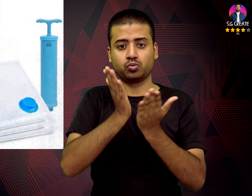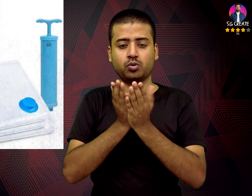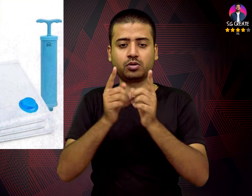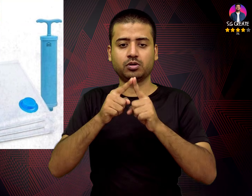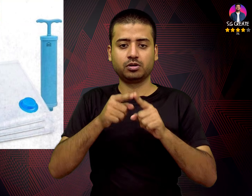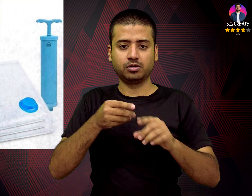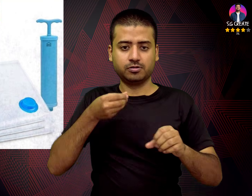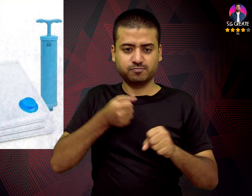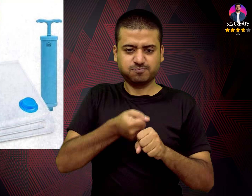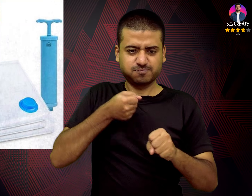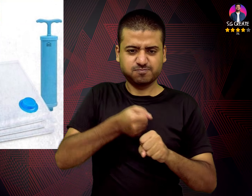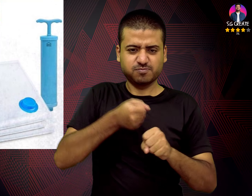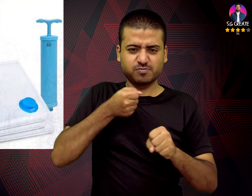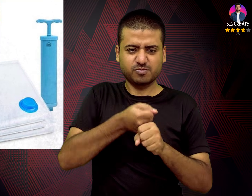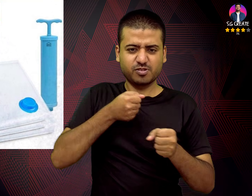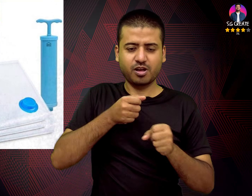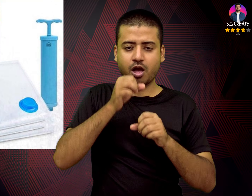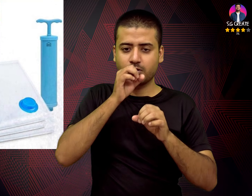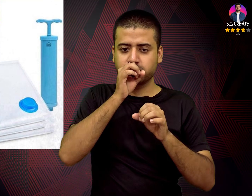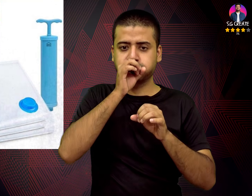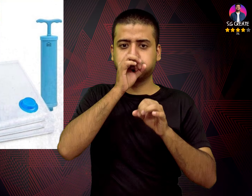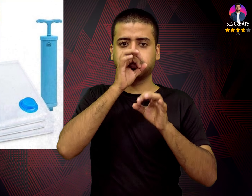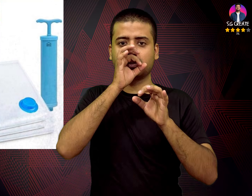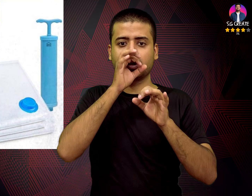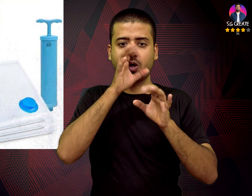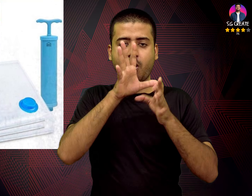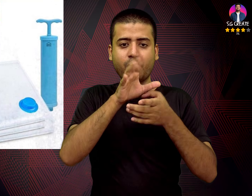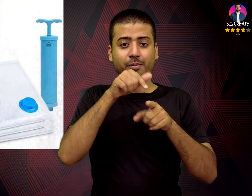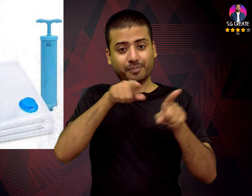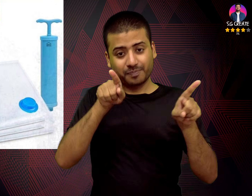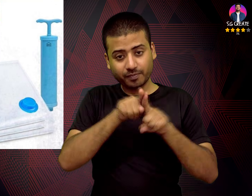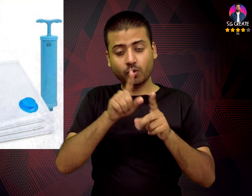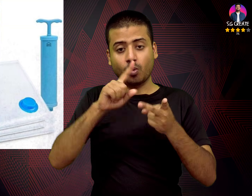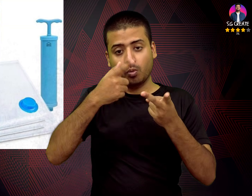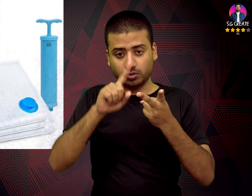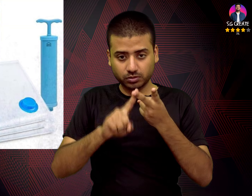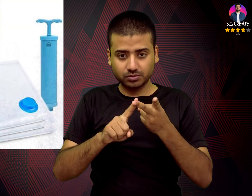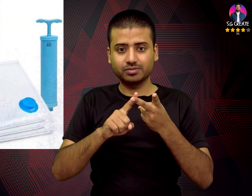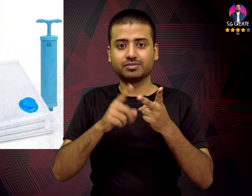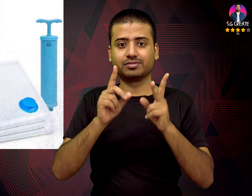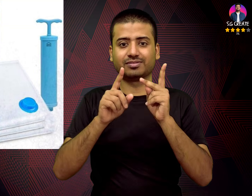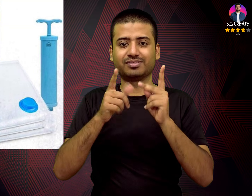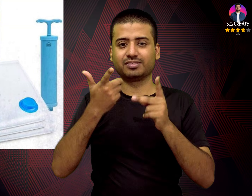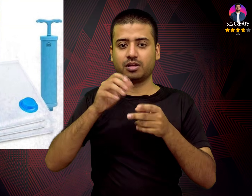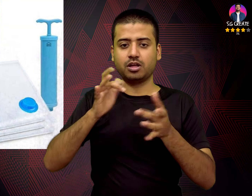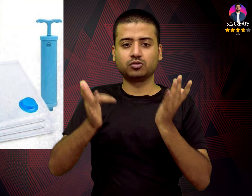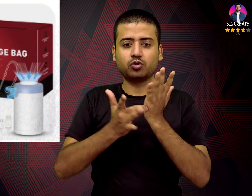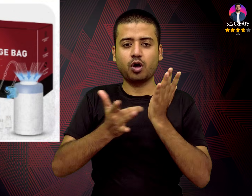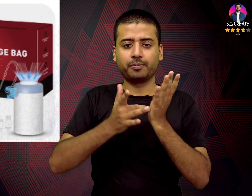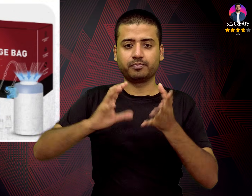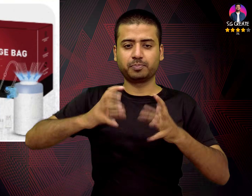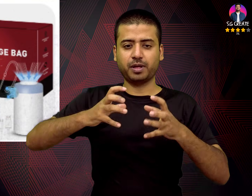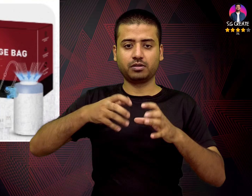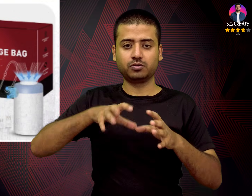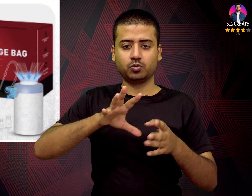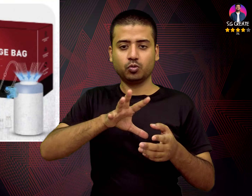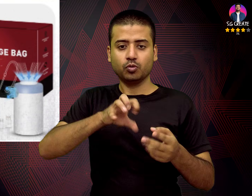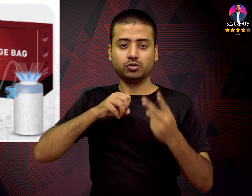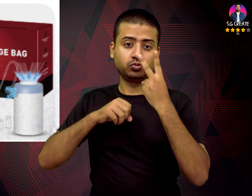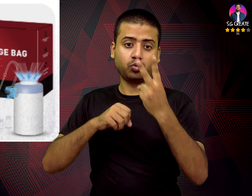When you fold a sweater into a suitcase, you aren't just packing fabric, you are packing thousands of tiny air pockets. A